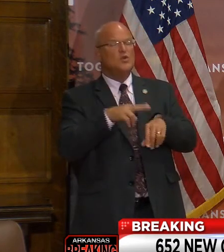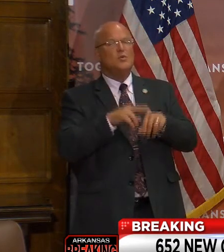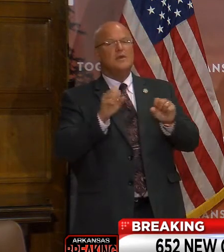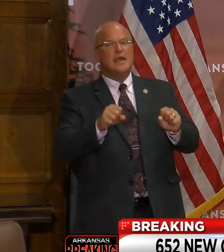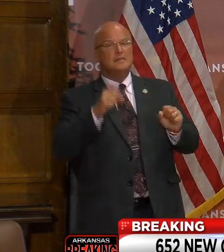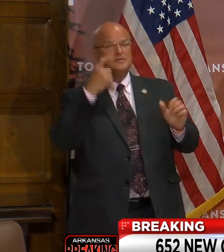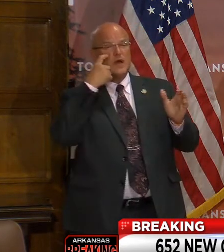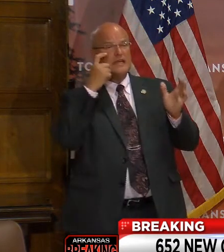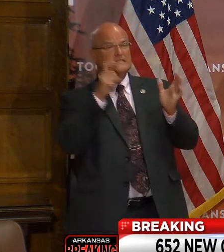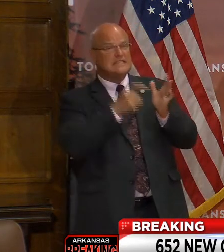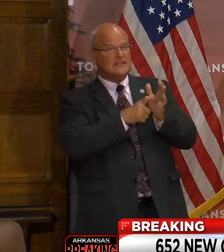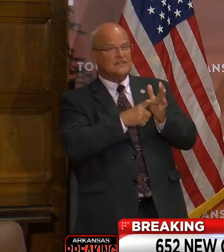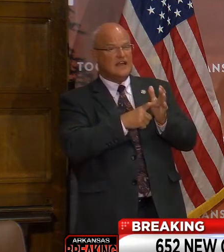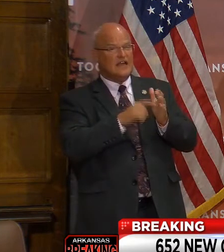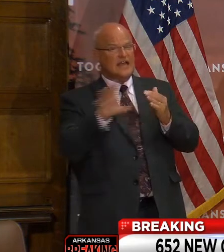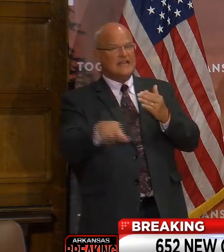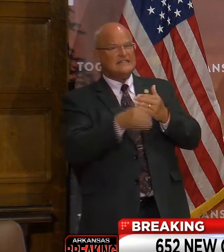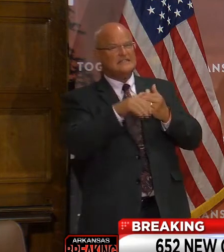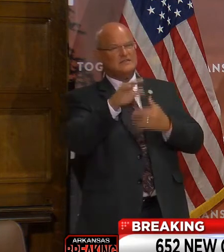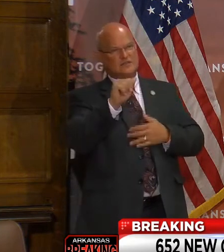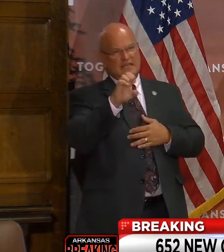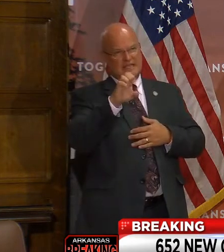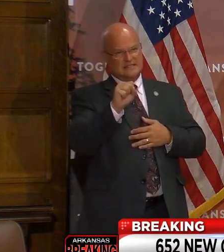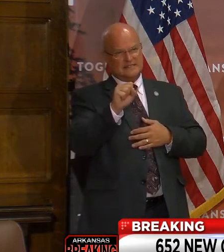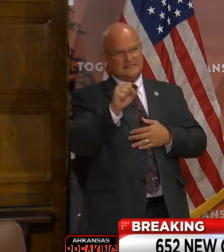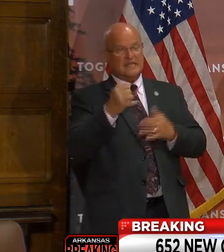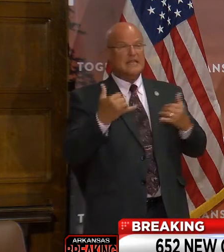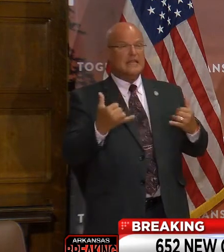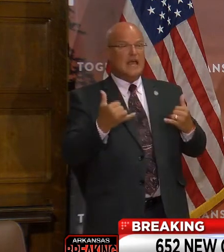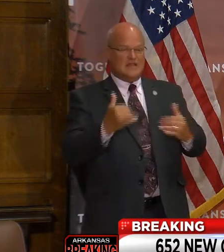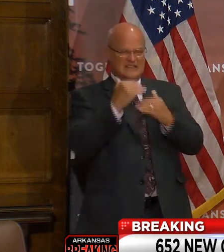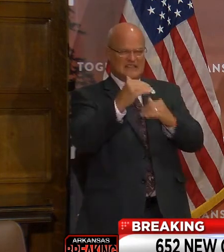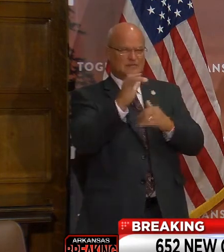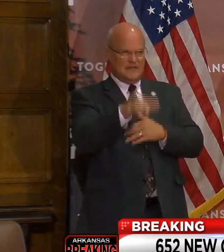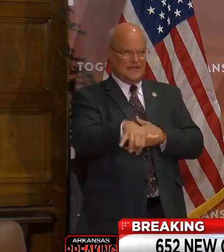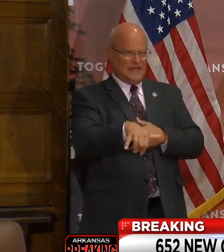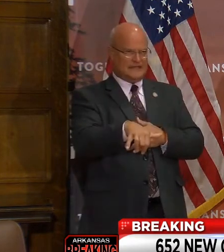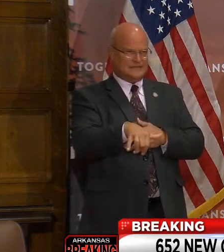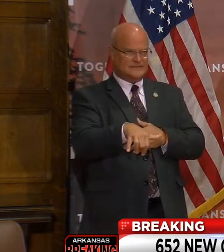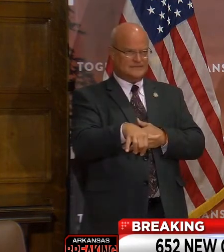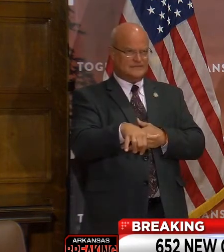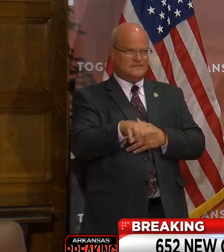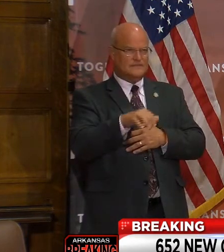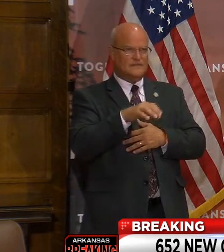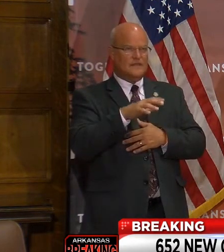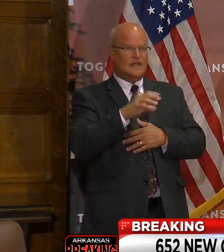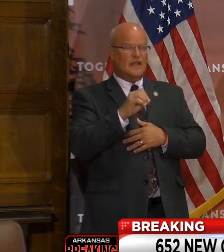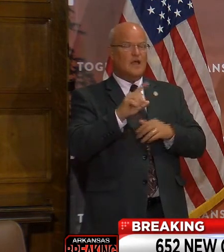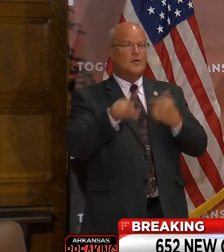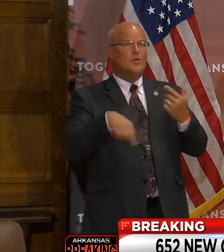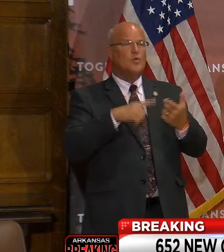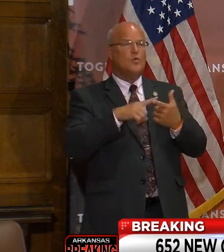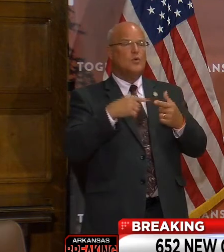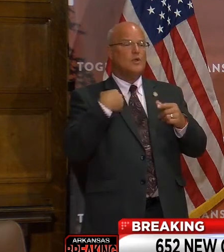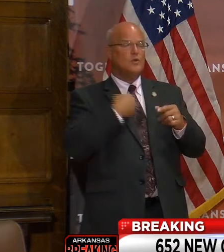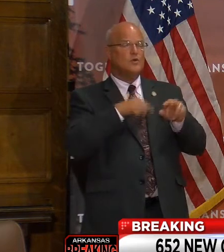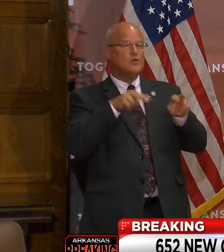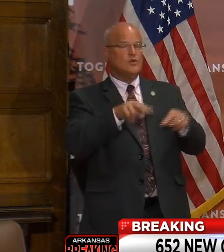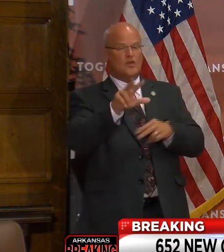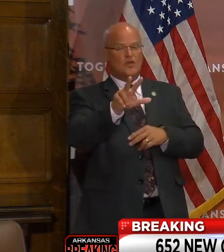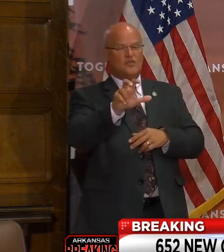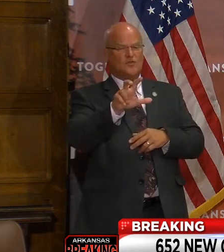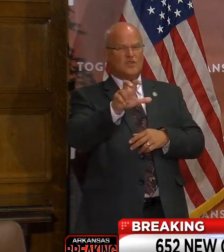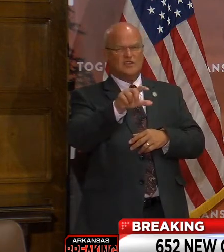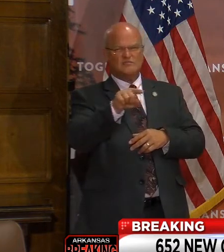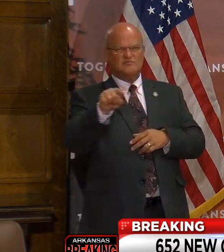to identify additional cases. Now, there's a limit to that, but whenever we looked at the 300 and